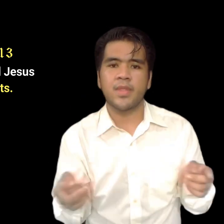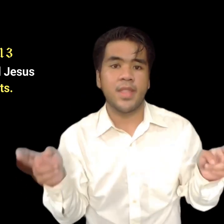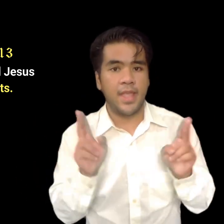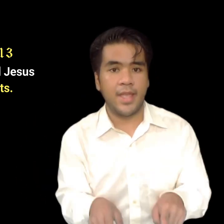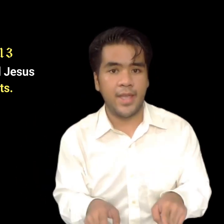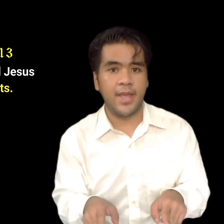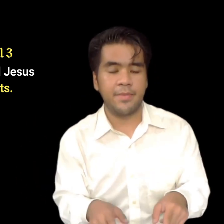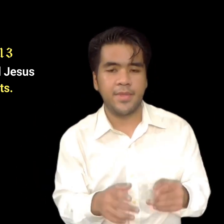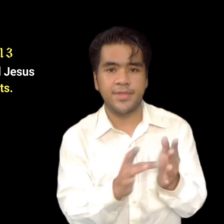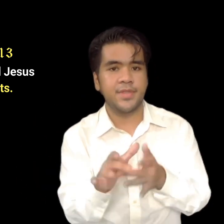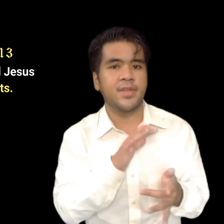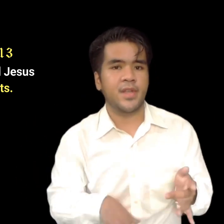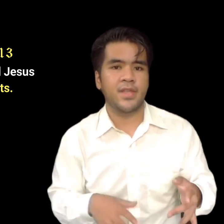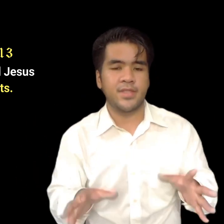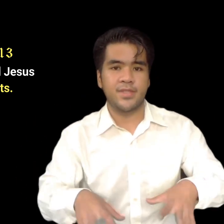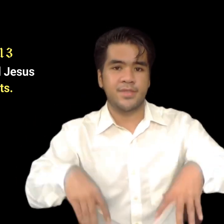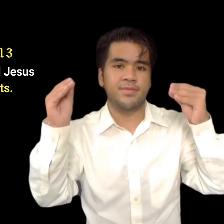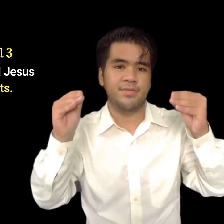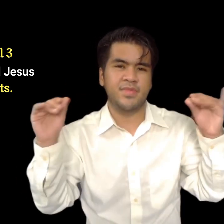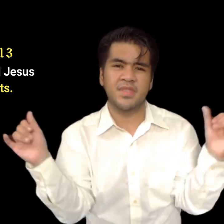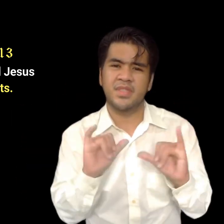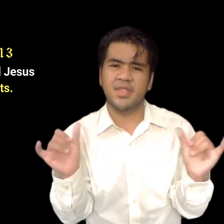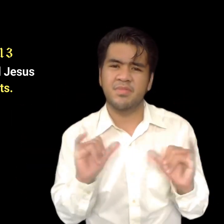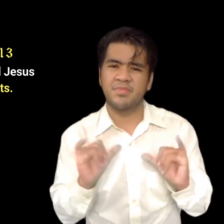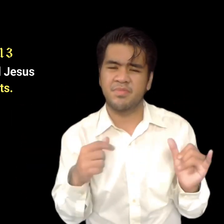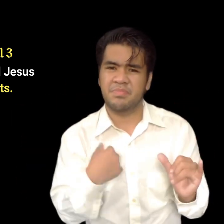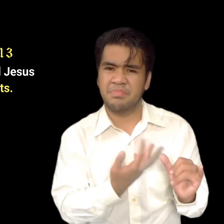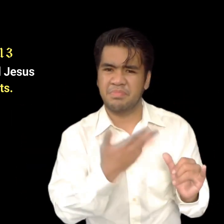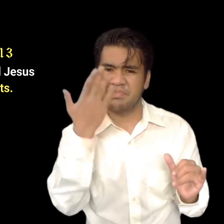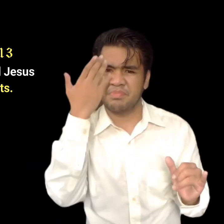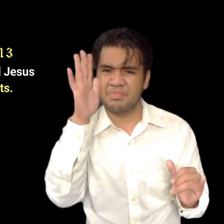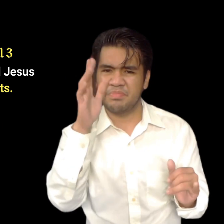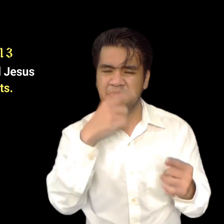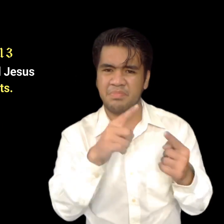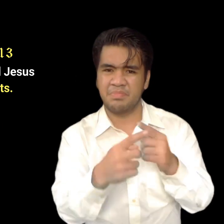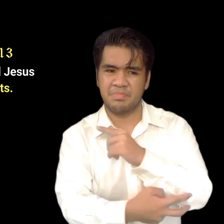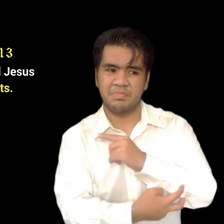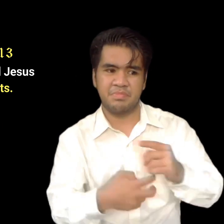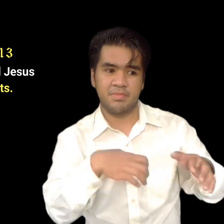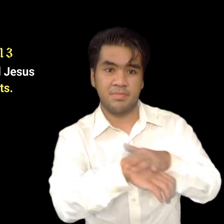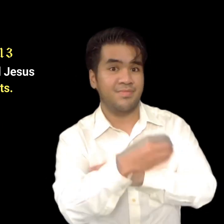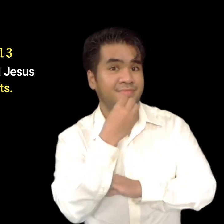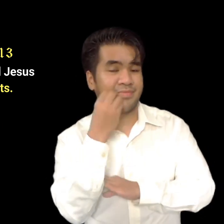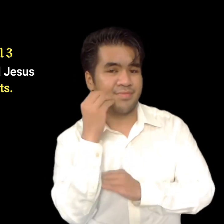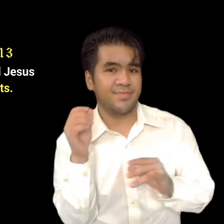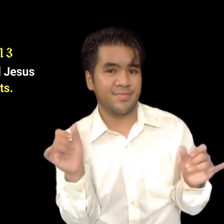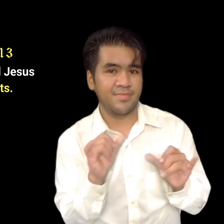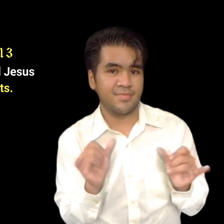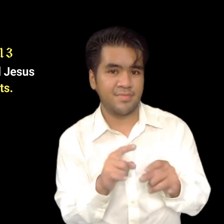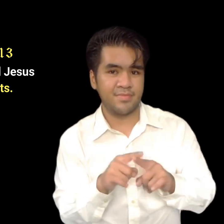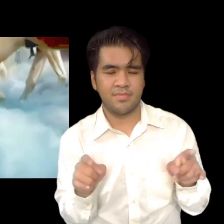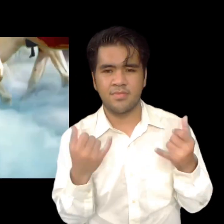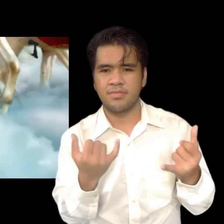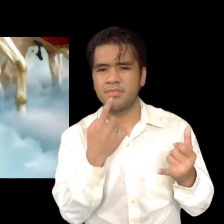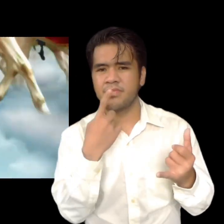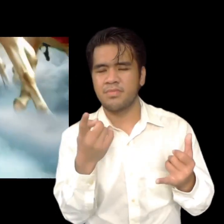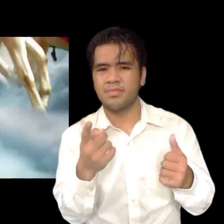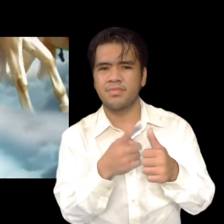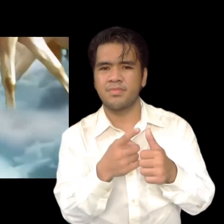Greek word for saints used in these verses. It's hagios, which means sacred or holy. And the scriptures tell